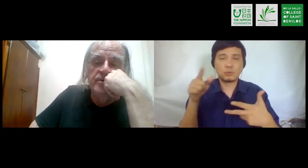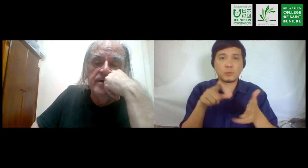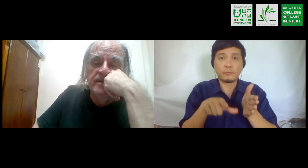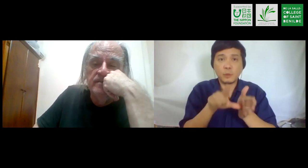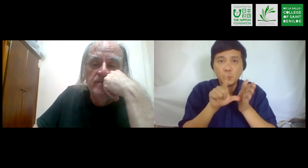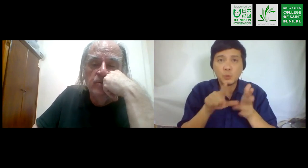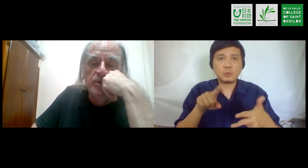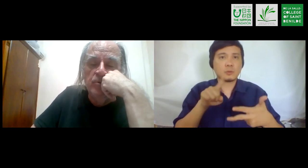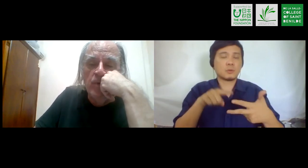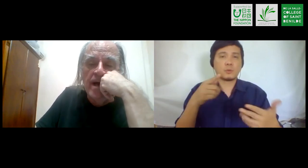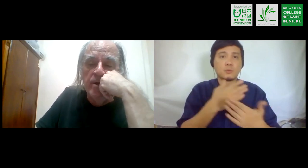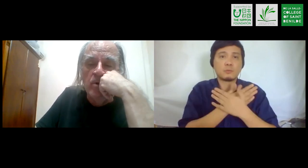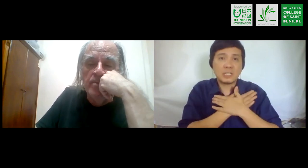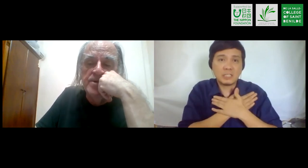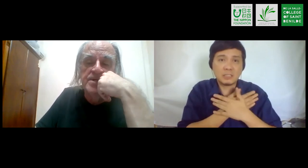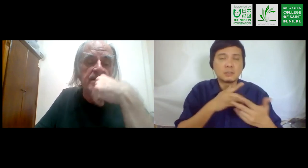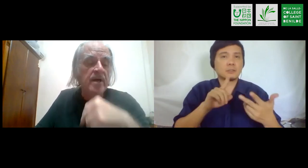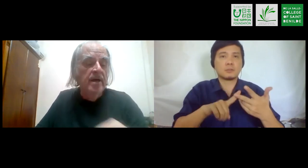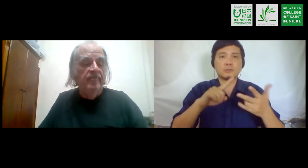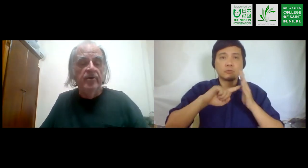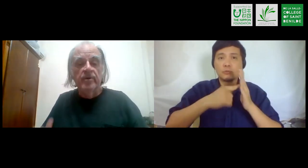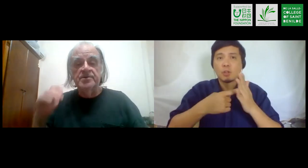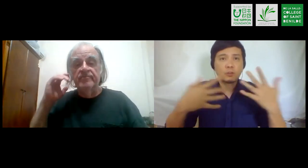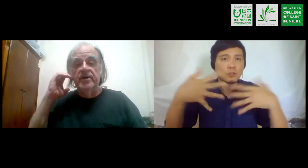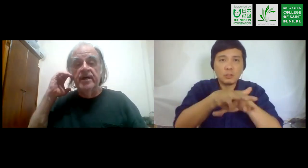dictionary. How do you want to proceed for the rest of today?